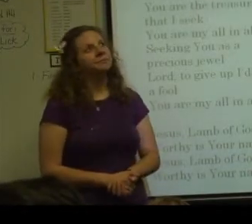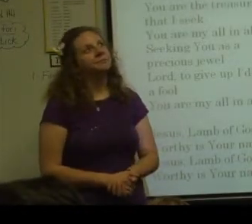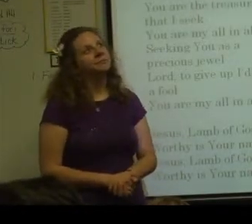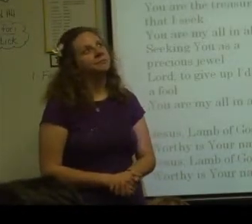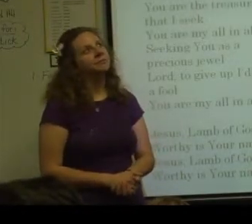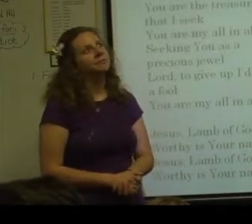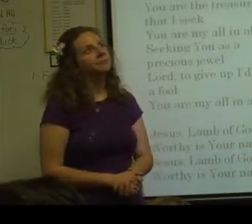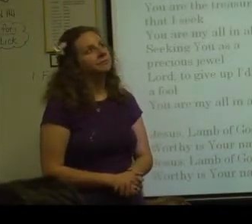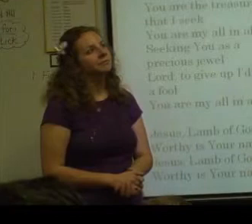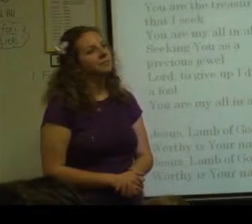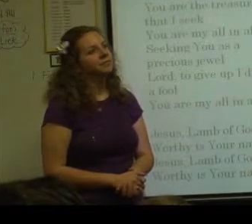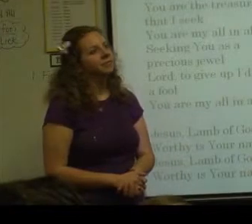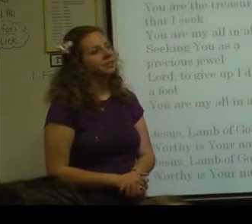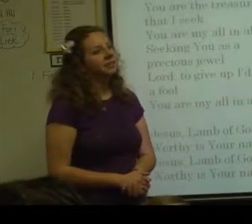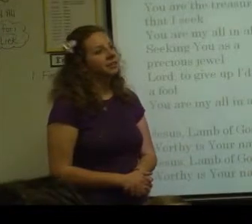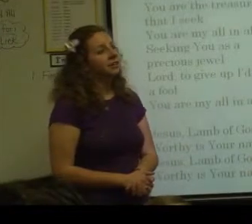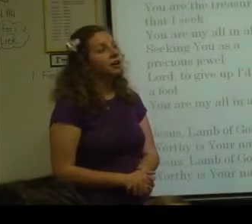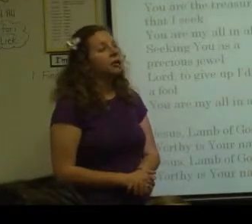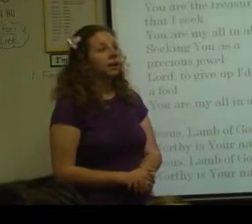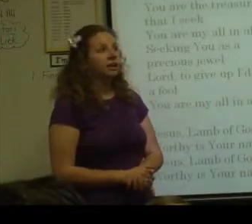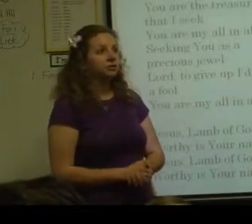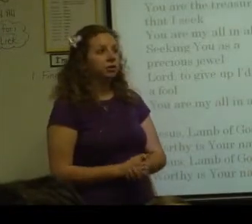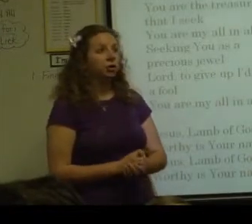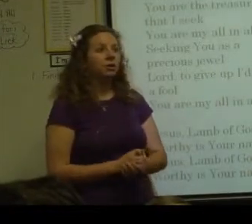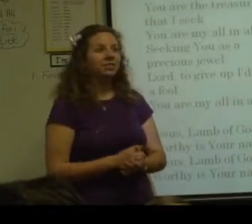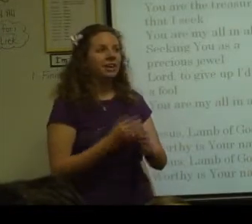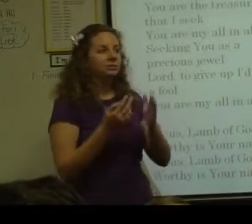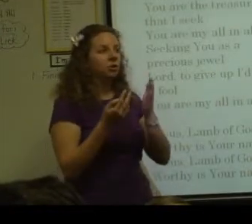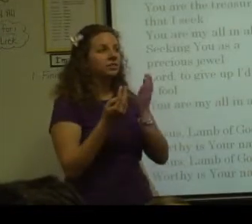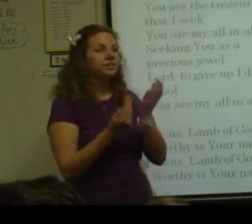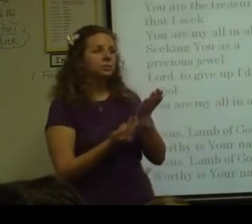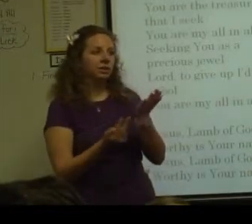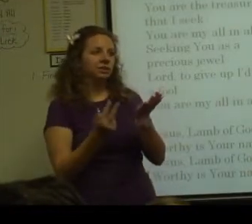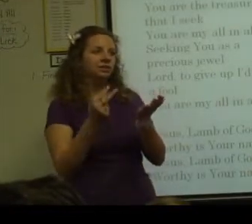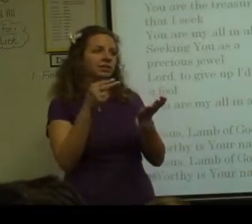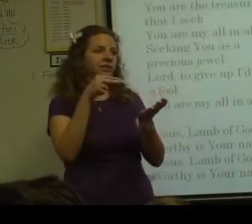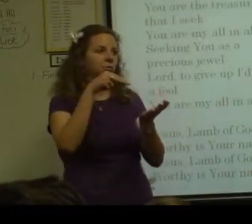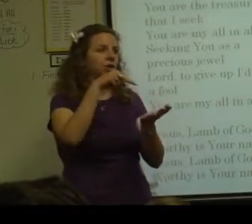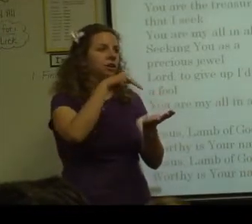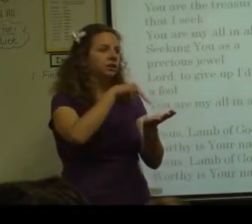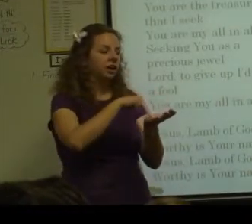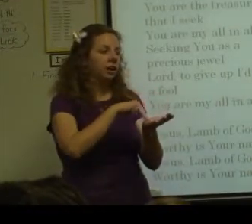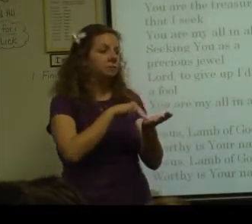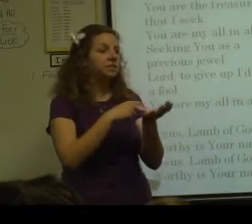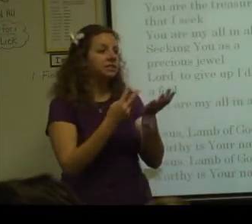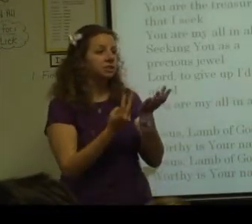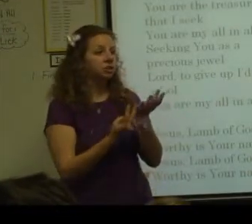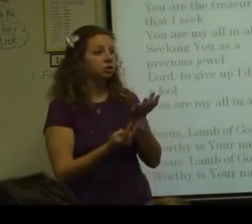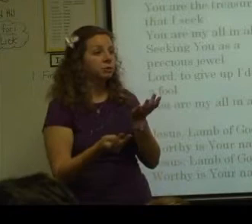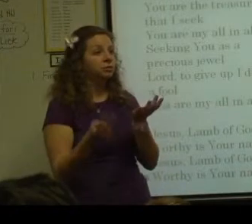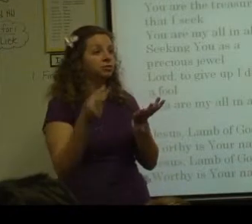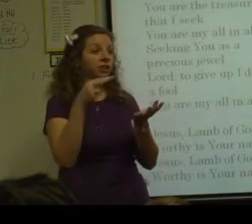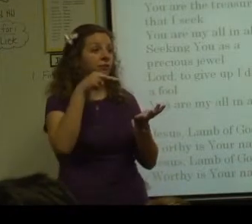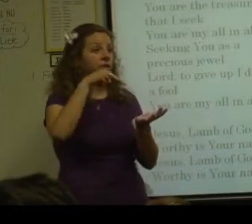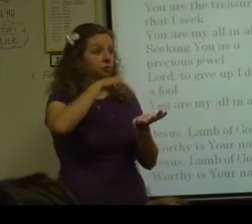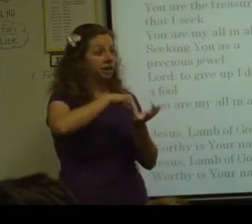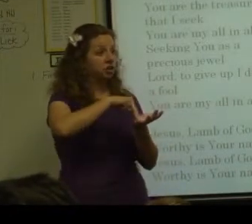Is that coming back to life? Okay, so that's more, this one is more, because this can also be used for like